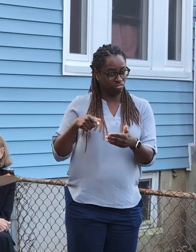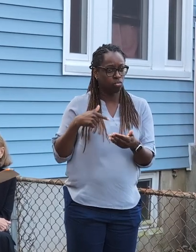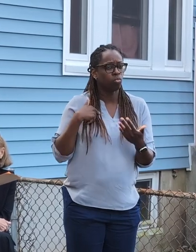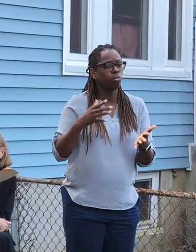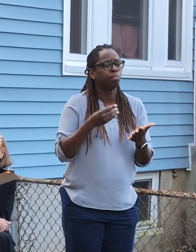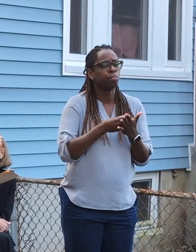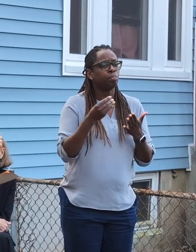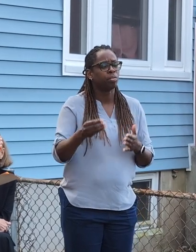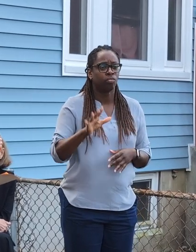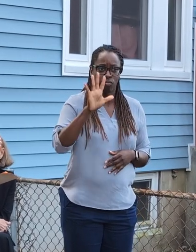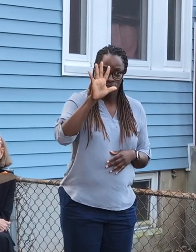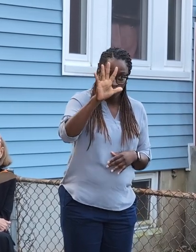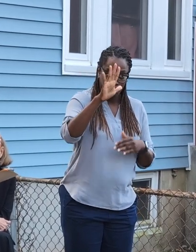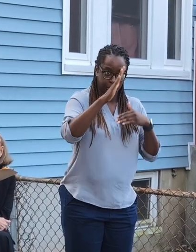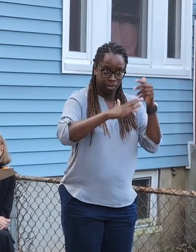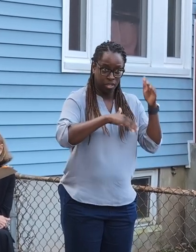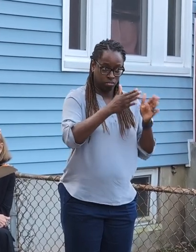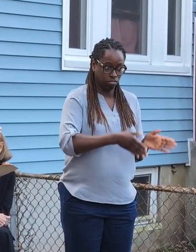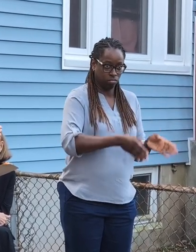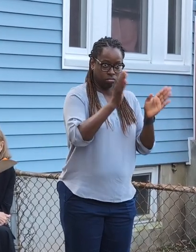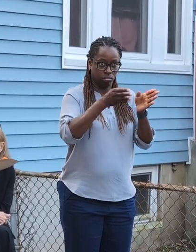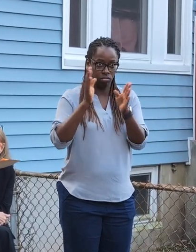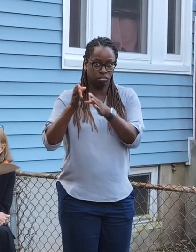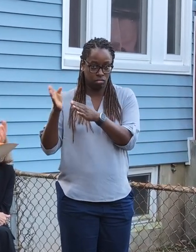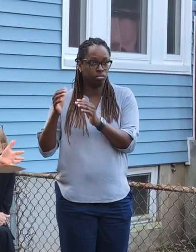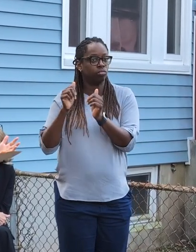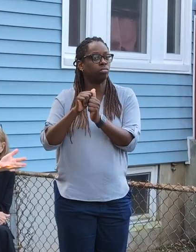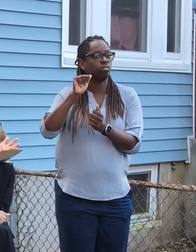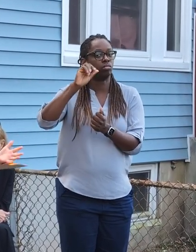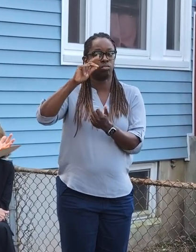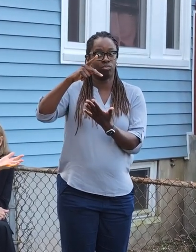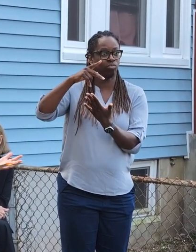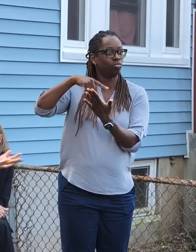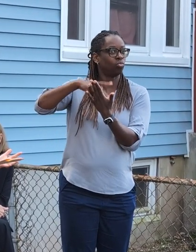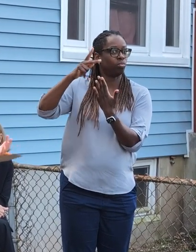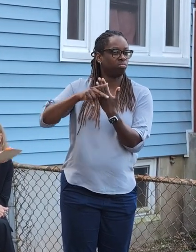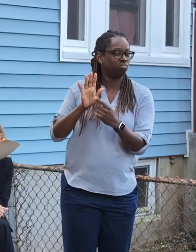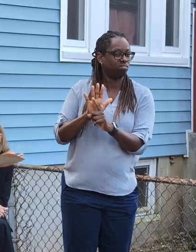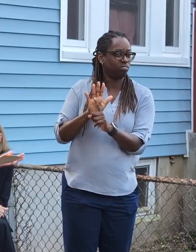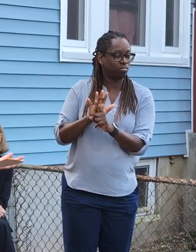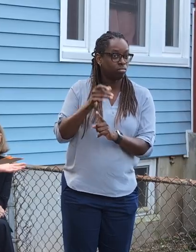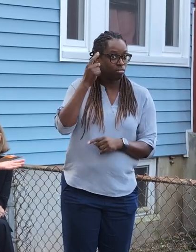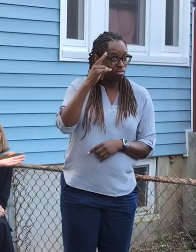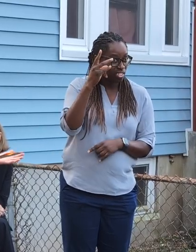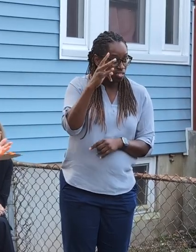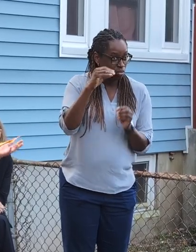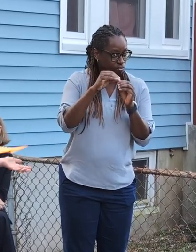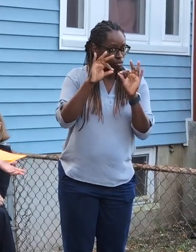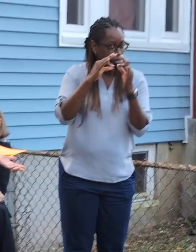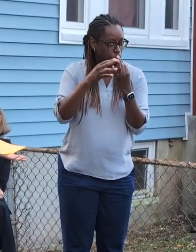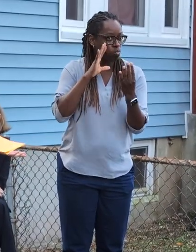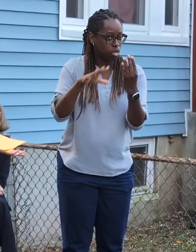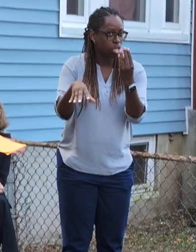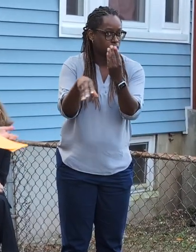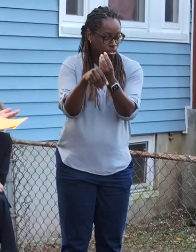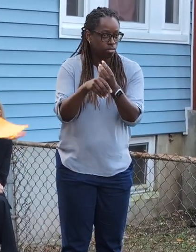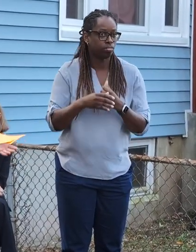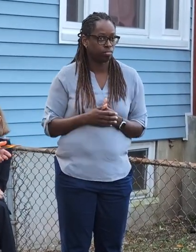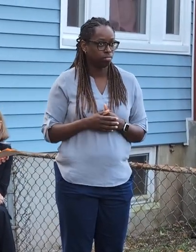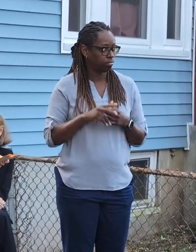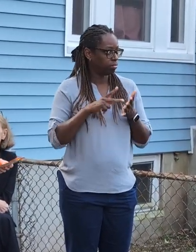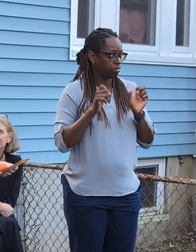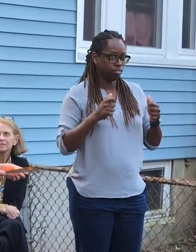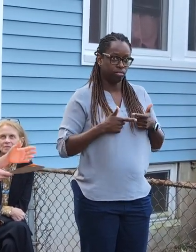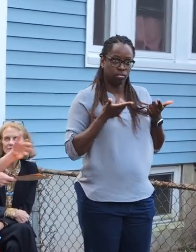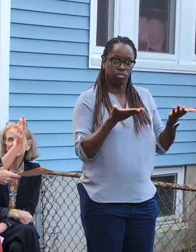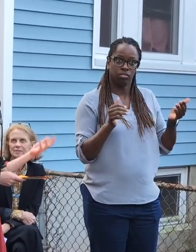buildings through AOP, and that means 17 more families are able to live in our properties and be part of